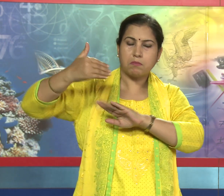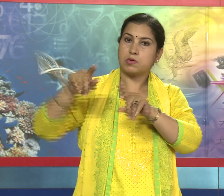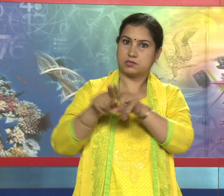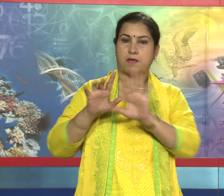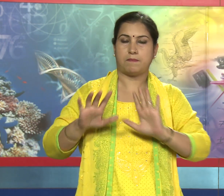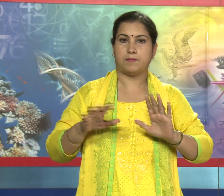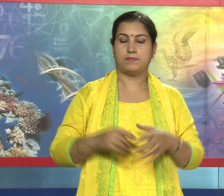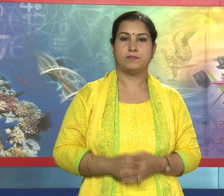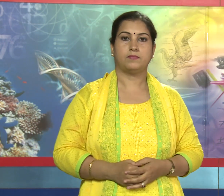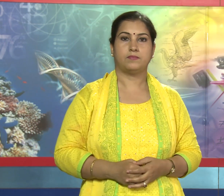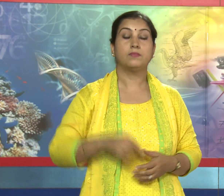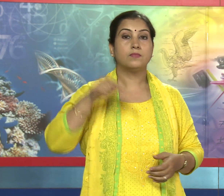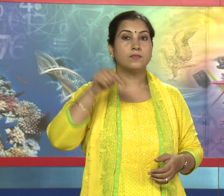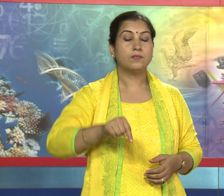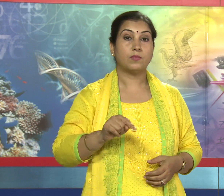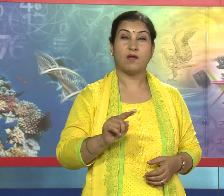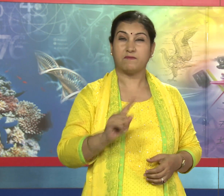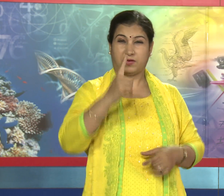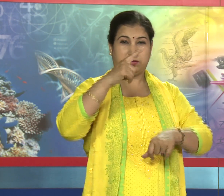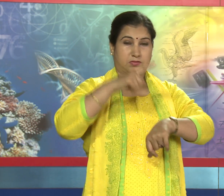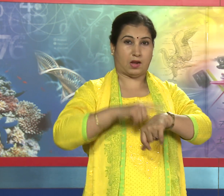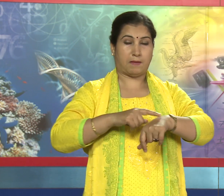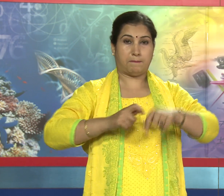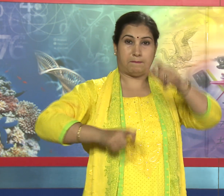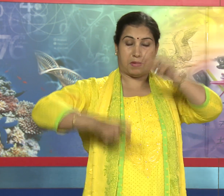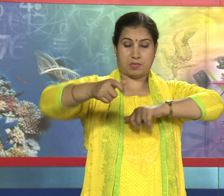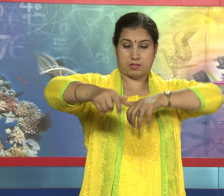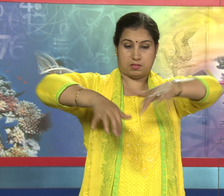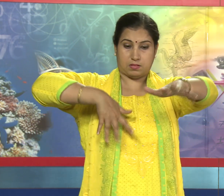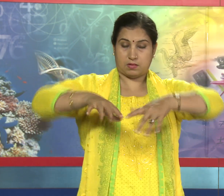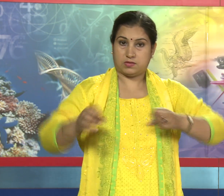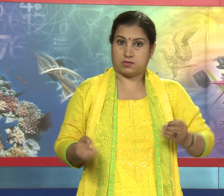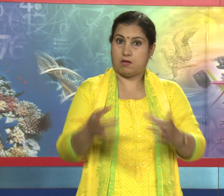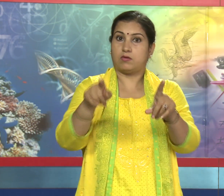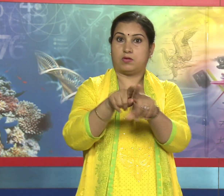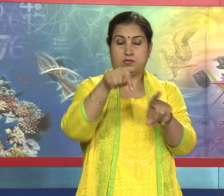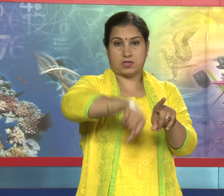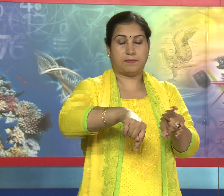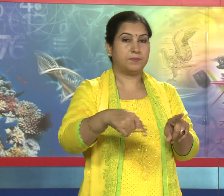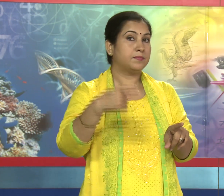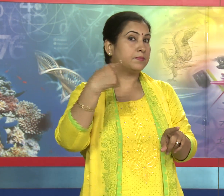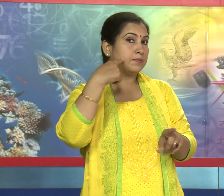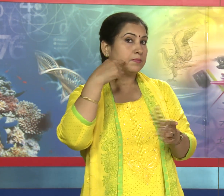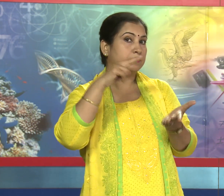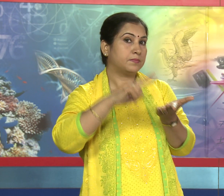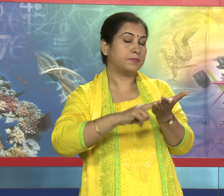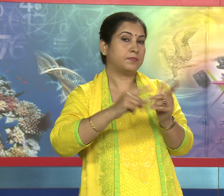The first ever civilization also grew near river valley.